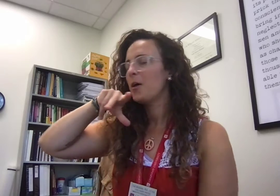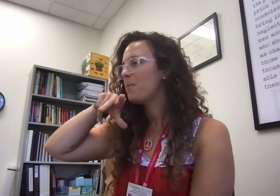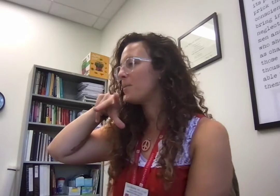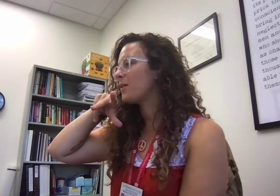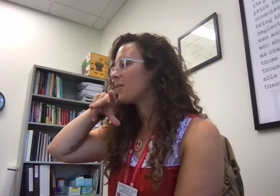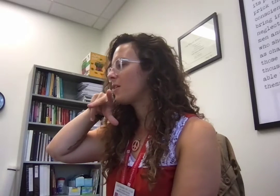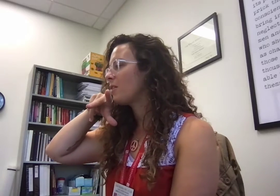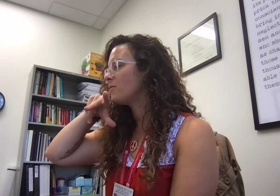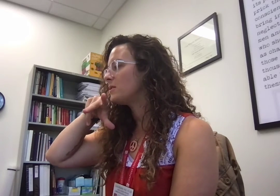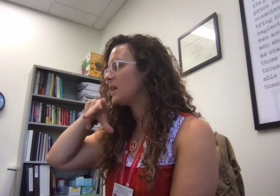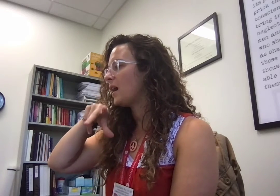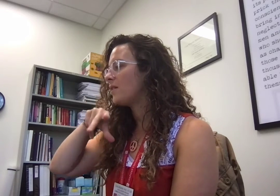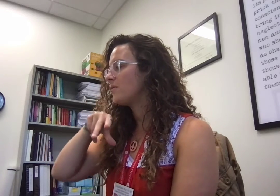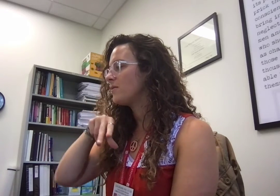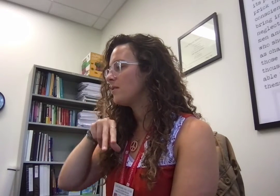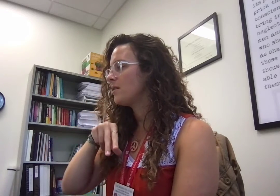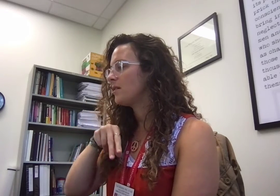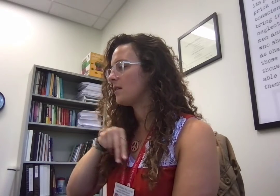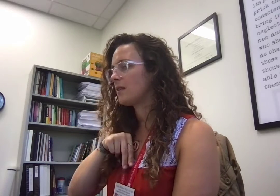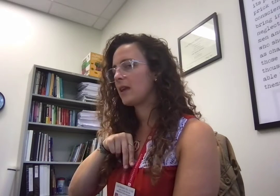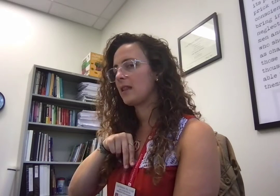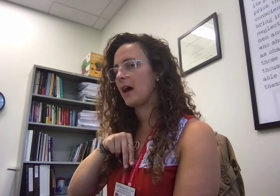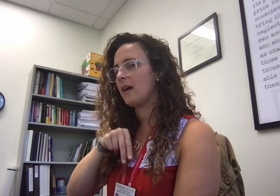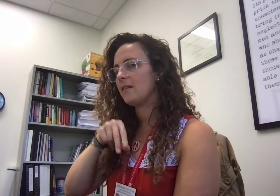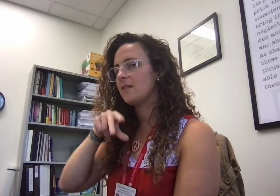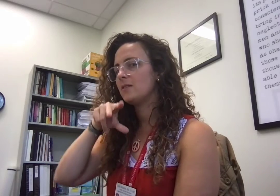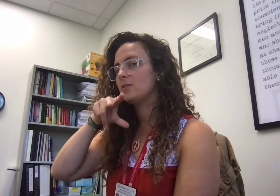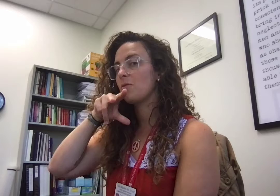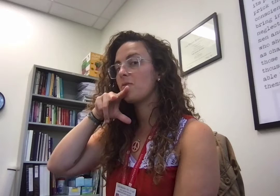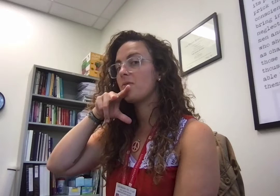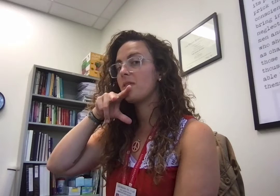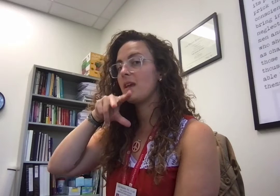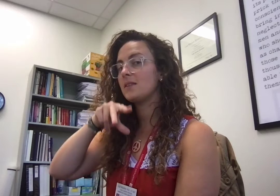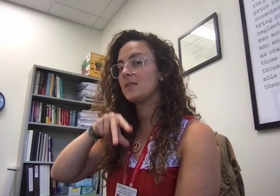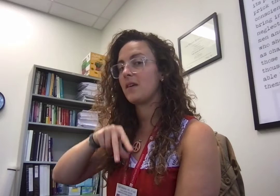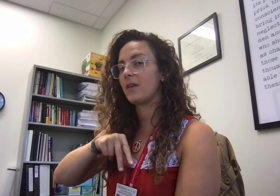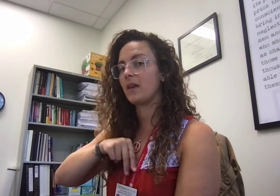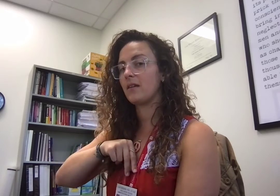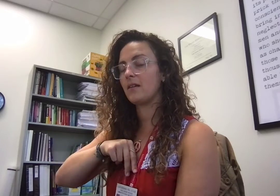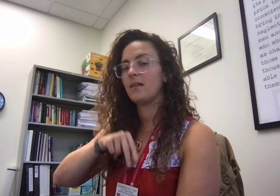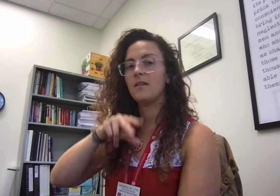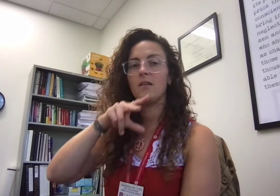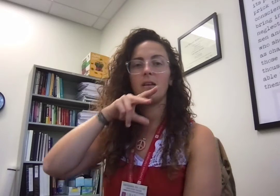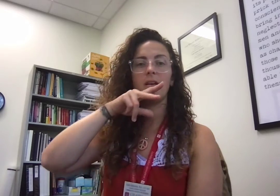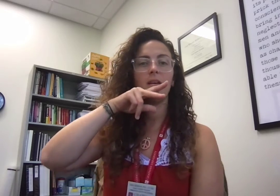but you're going to go down like that. So Thanksgiving.